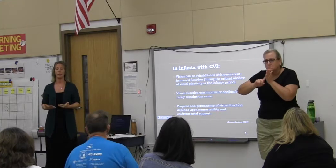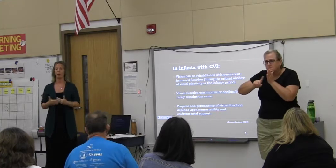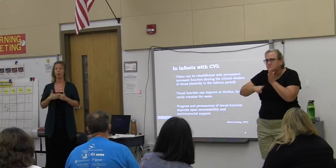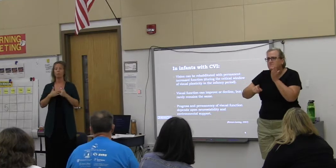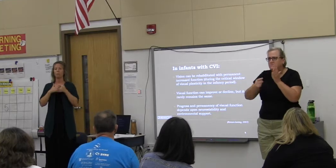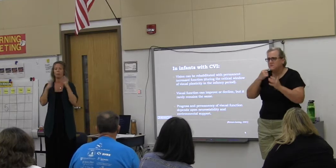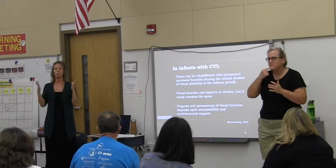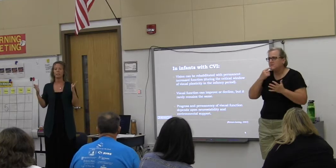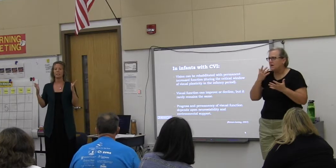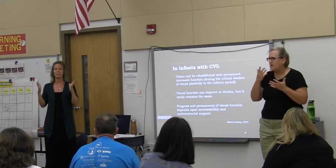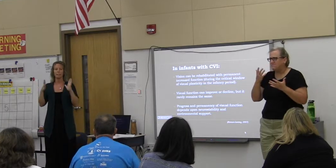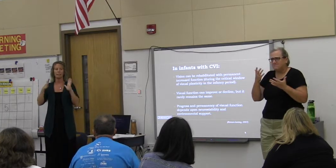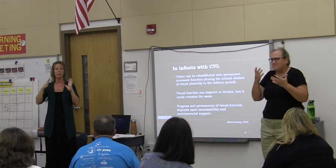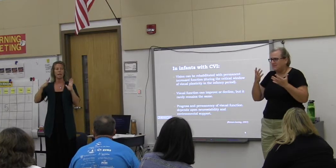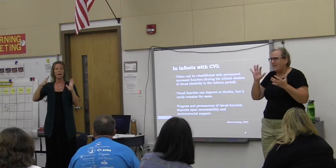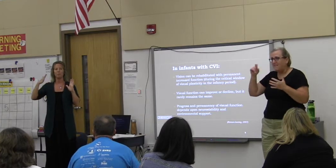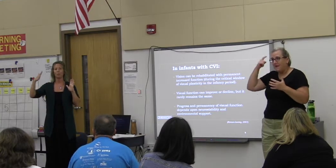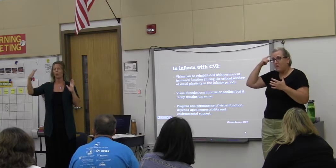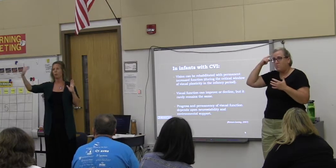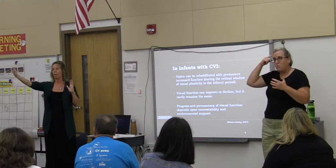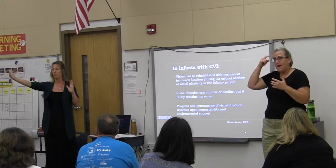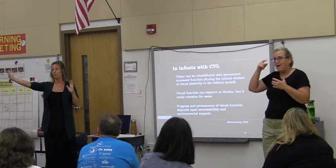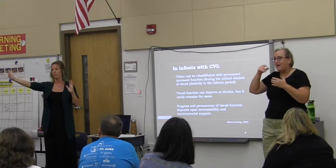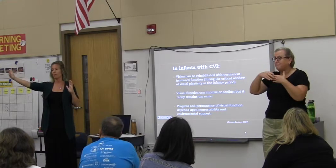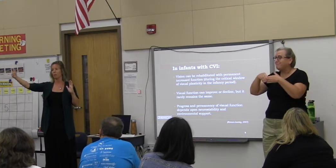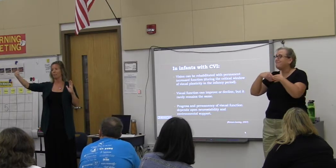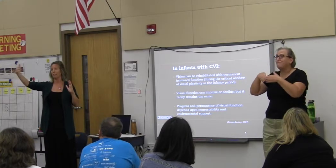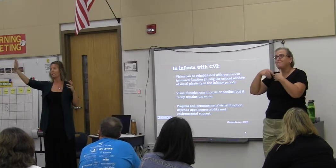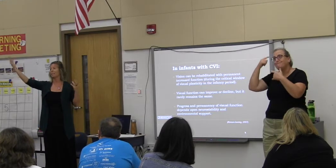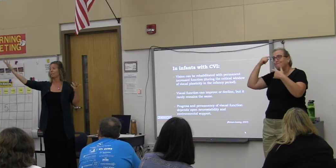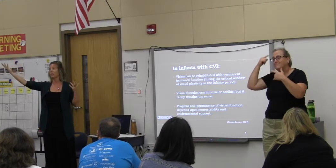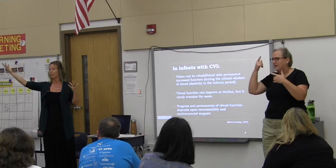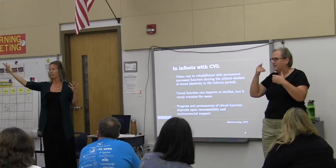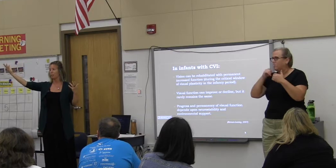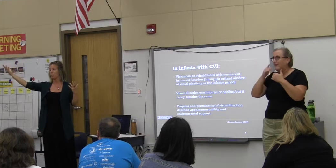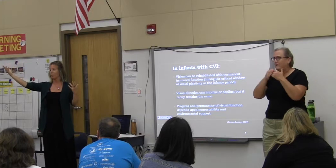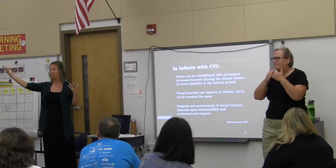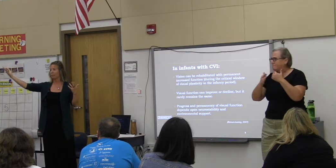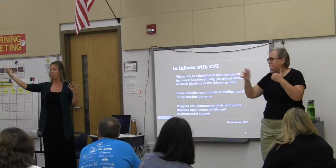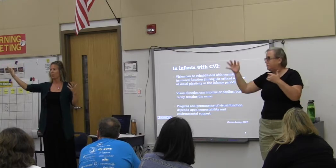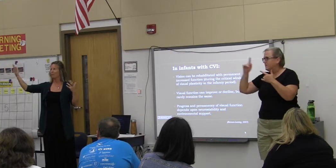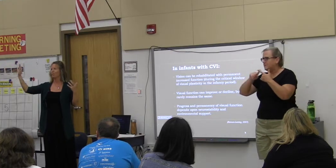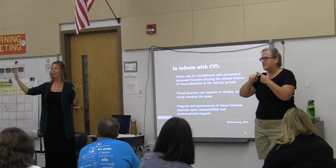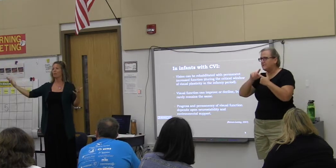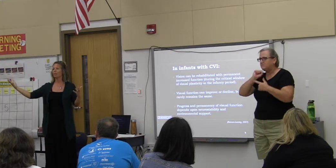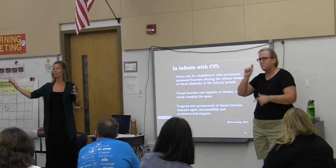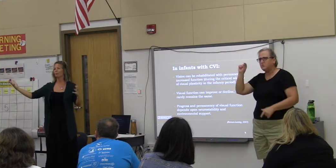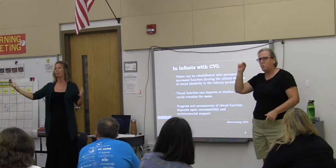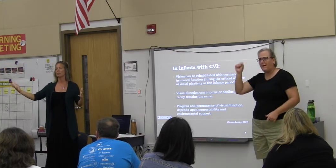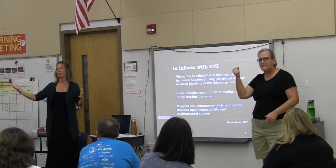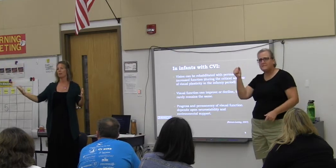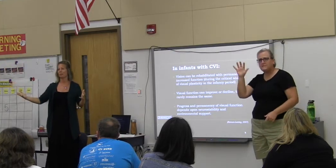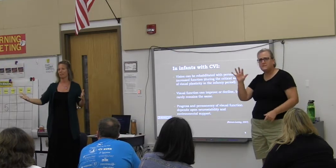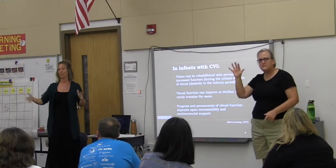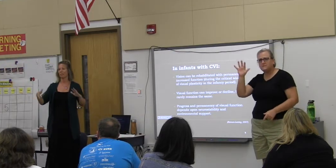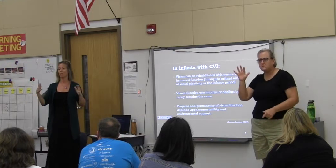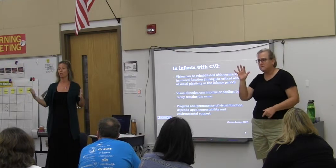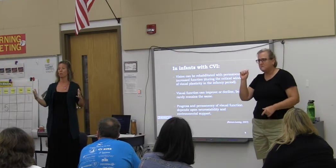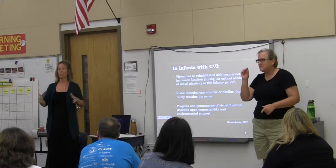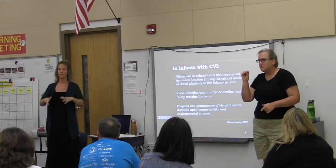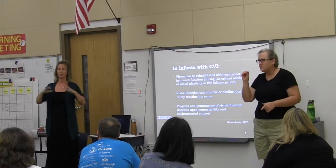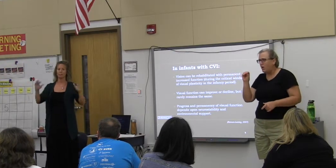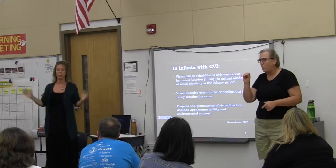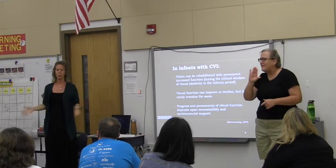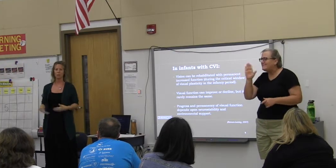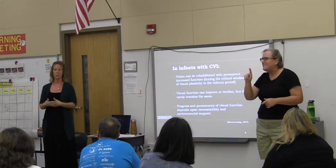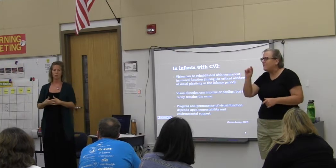that kids now, brain plasticity happens all the way up until, at least they're thinking into the 20s now. So no amount of time is